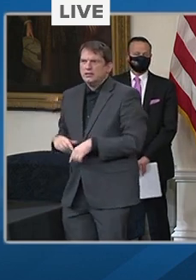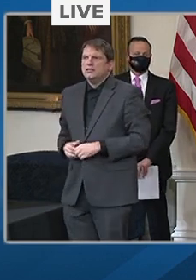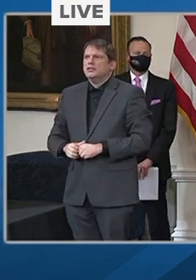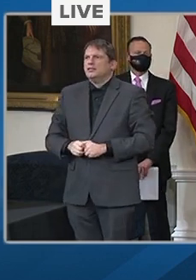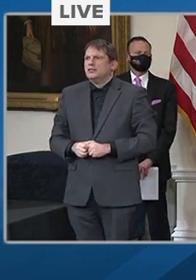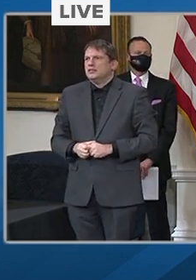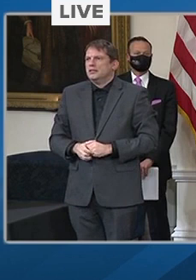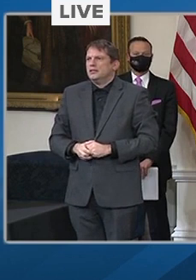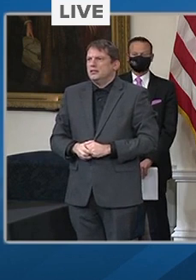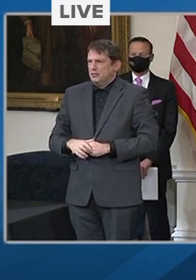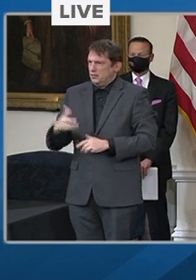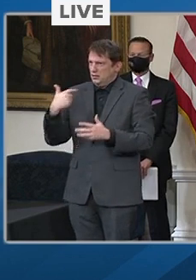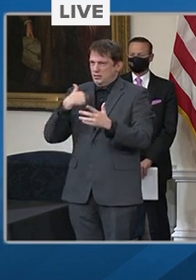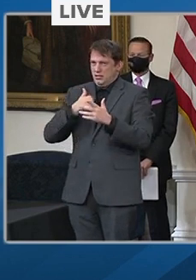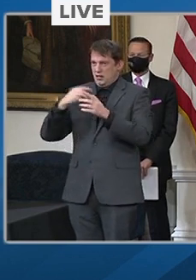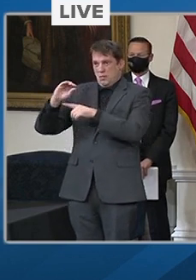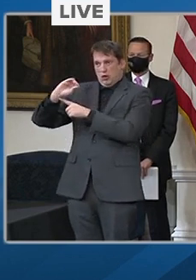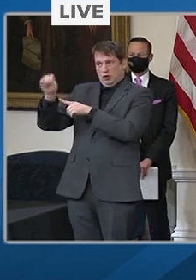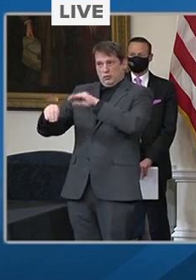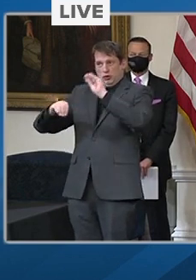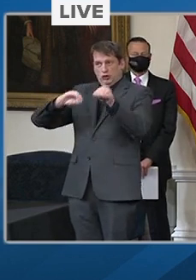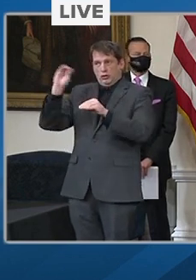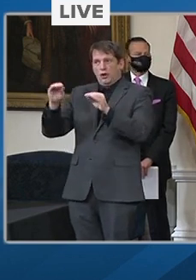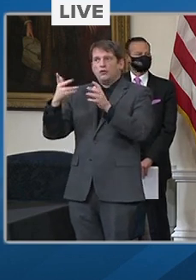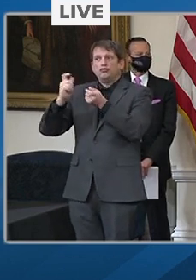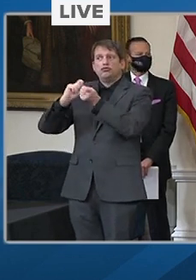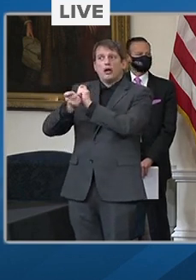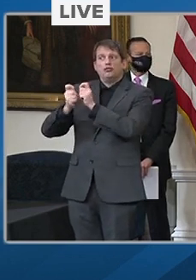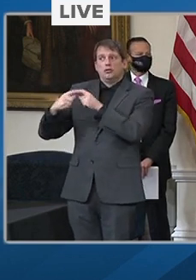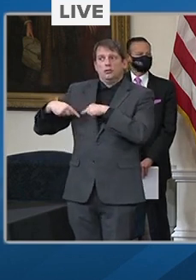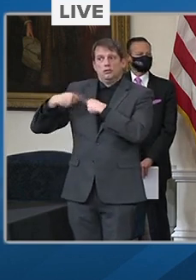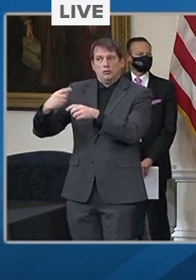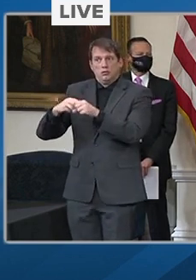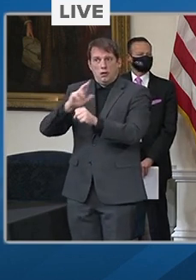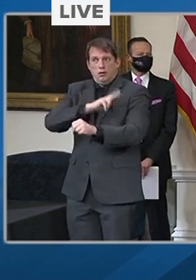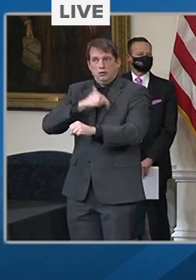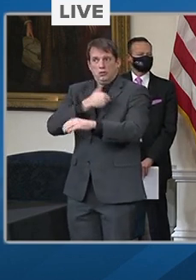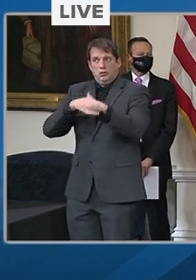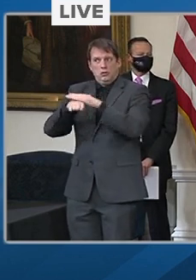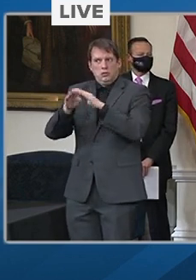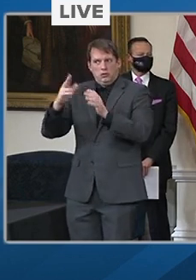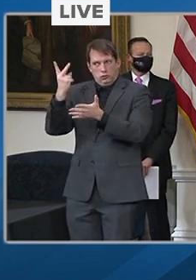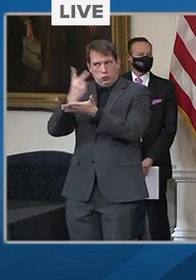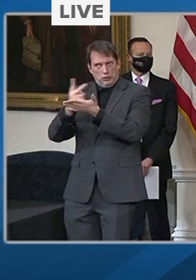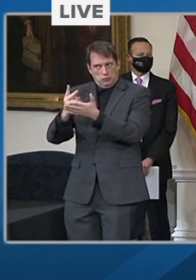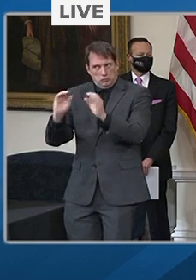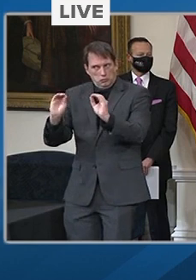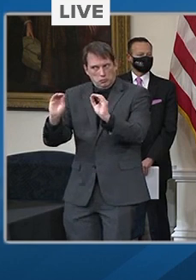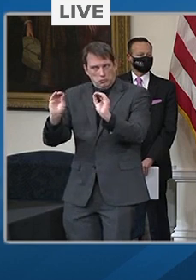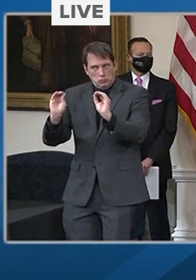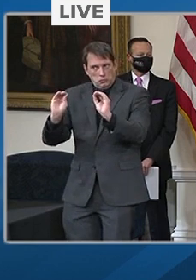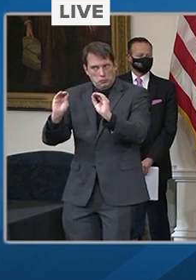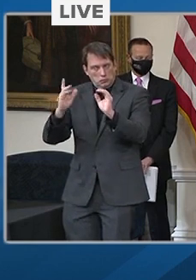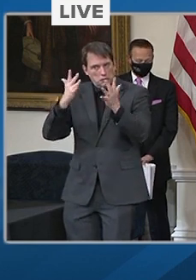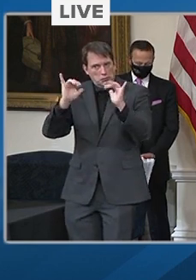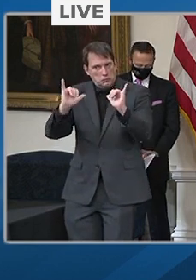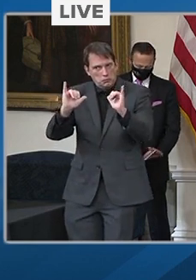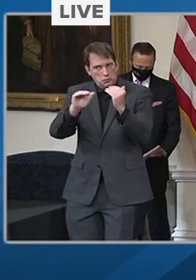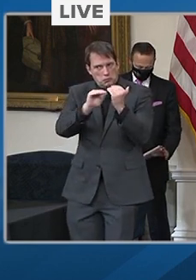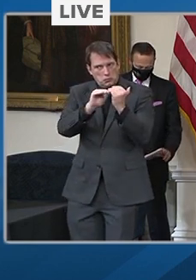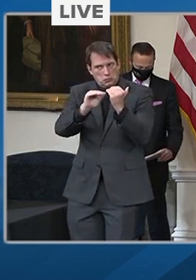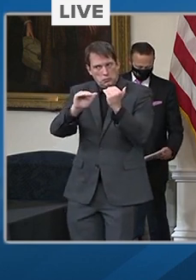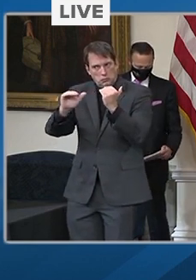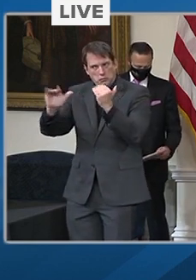experienced no percentage change in hospital admissions over the past 2 weeks. Our strongest